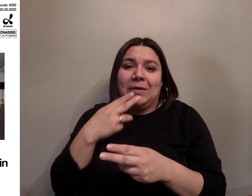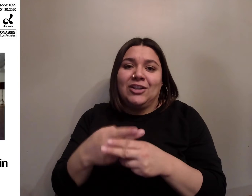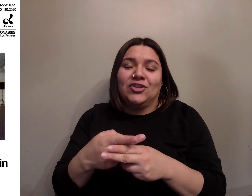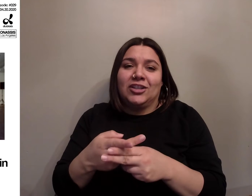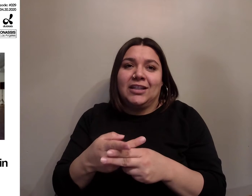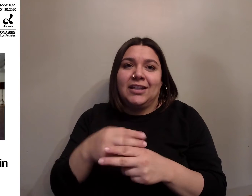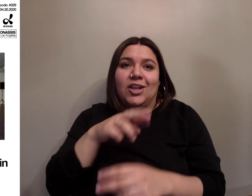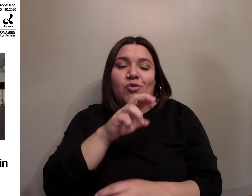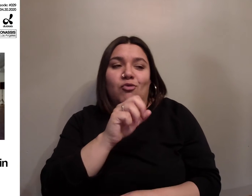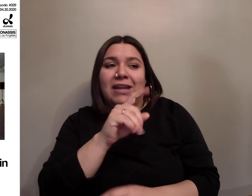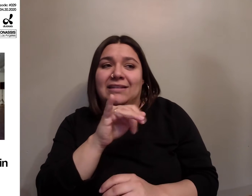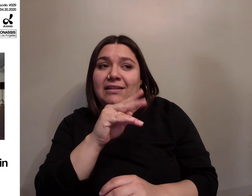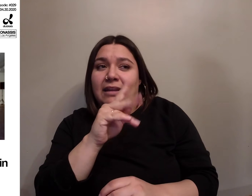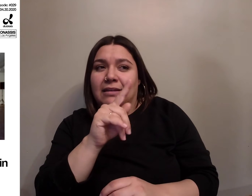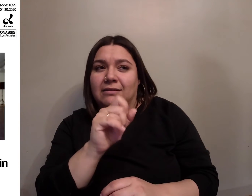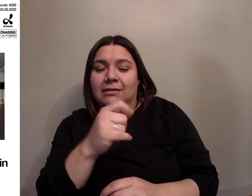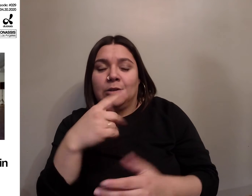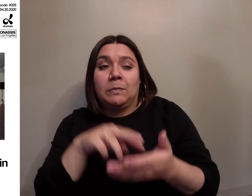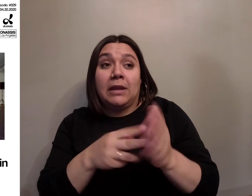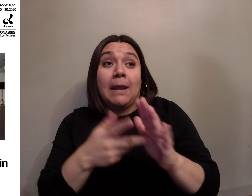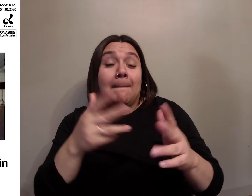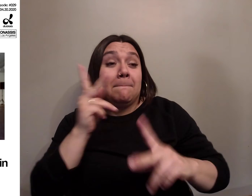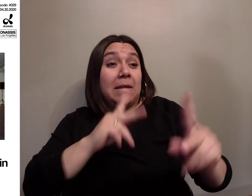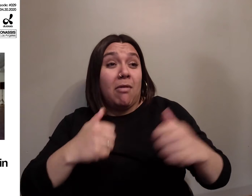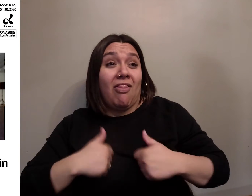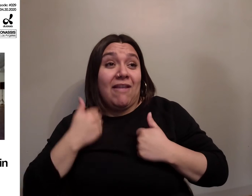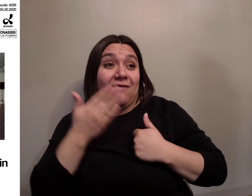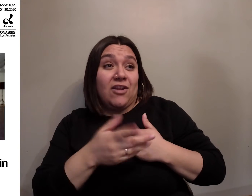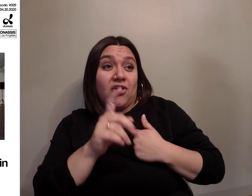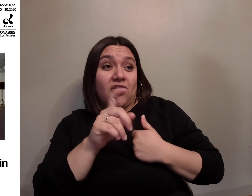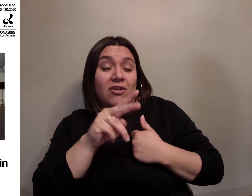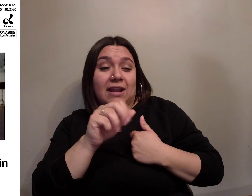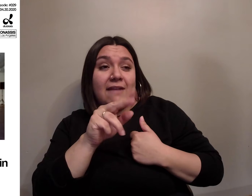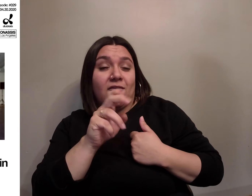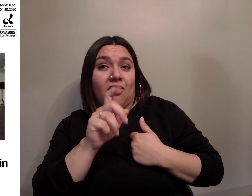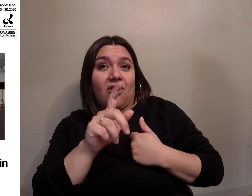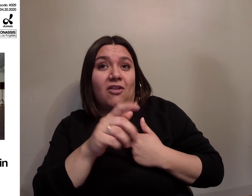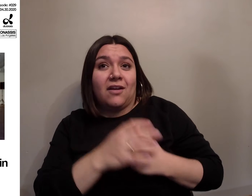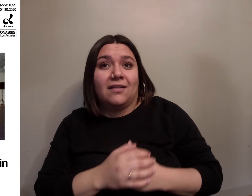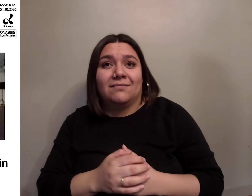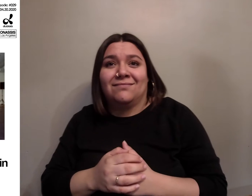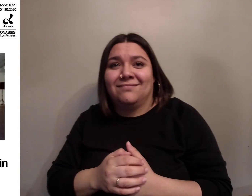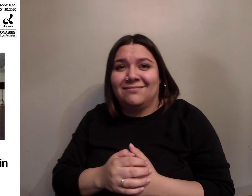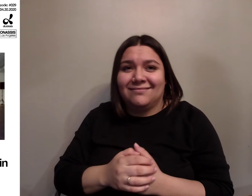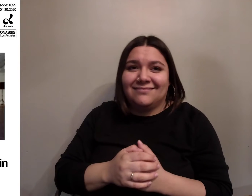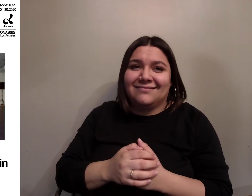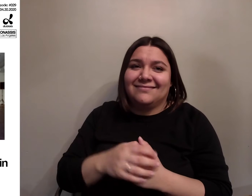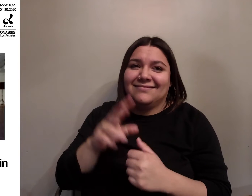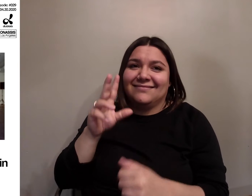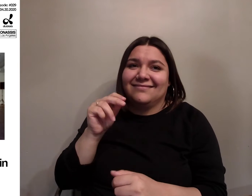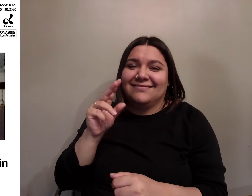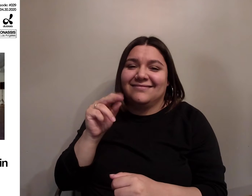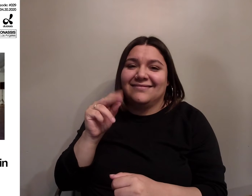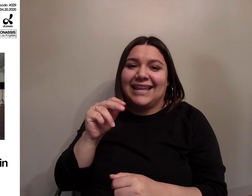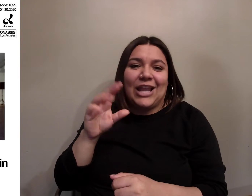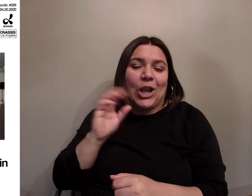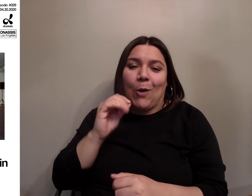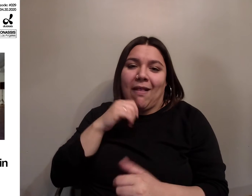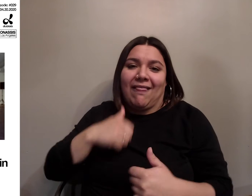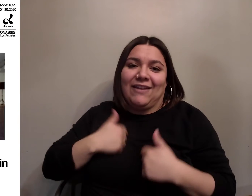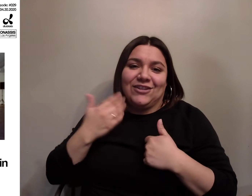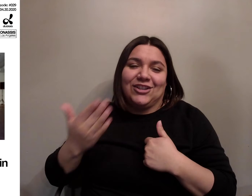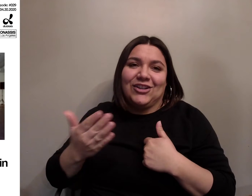You mentioned residents. Do people live at Naval? No, no one lives at